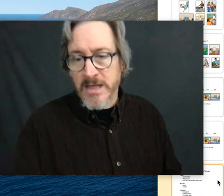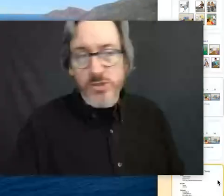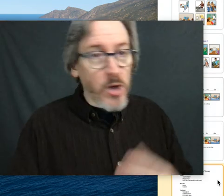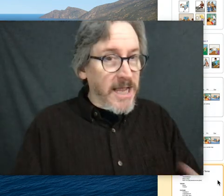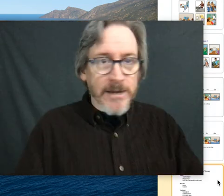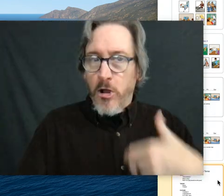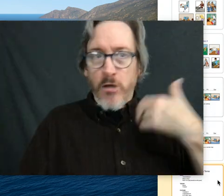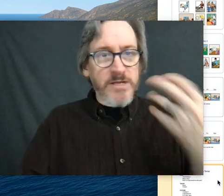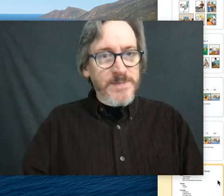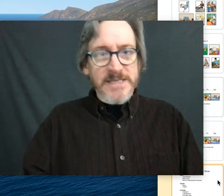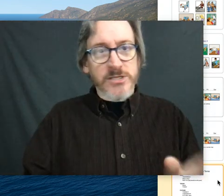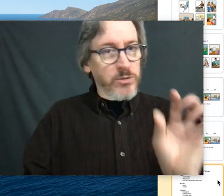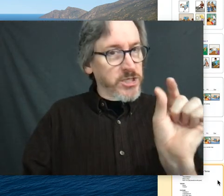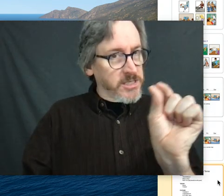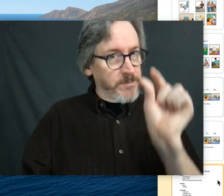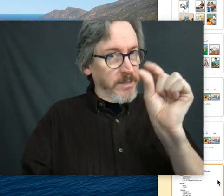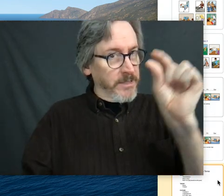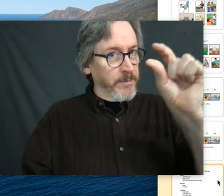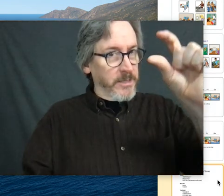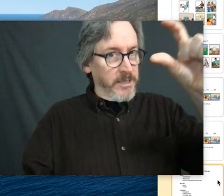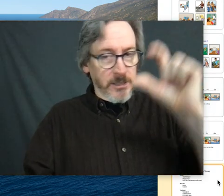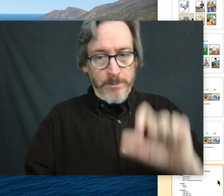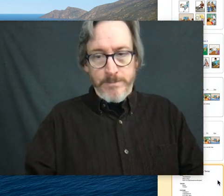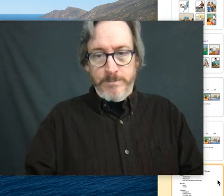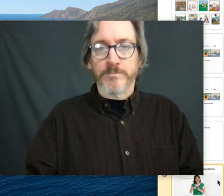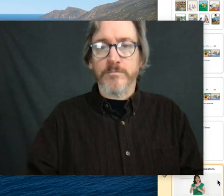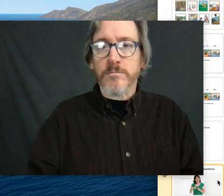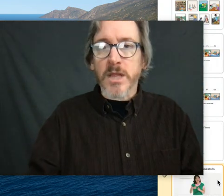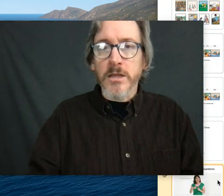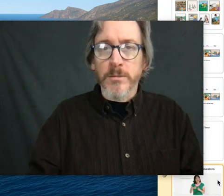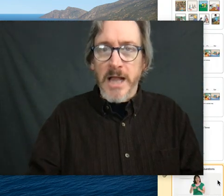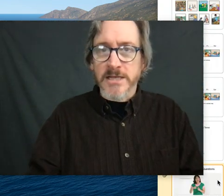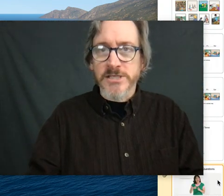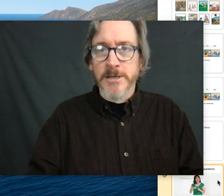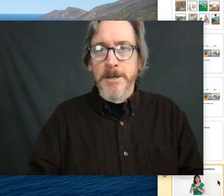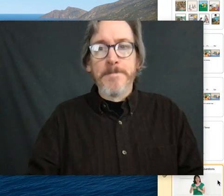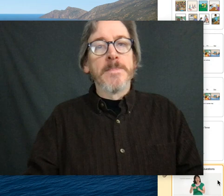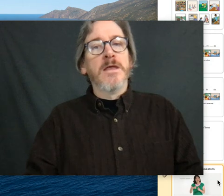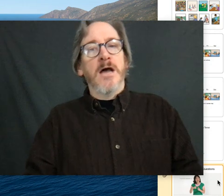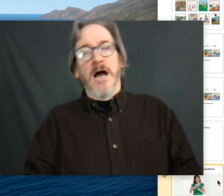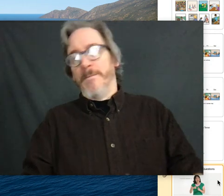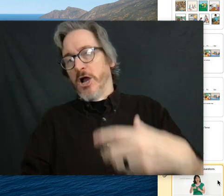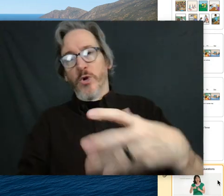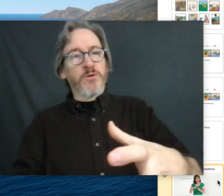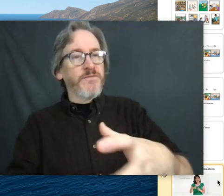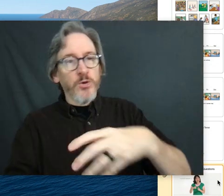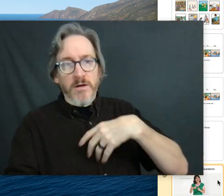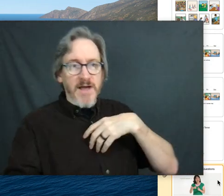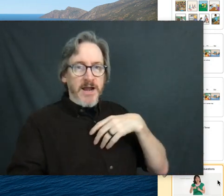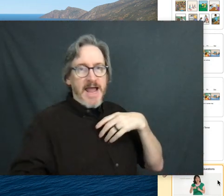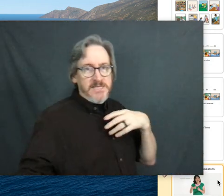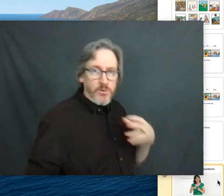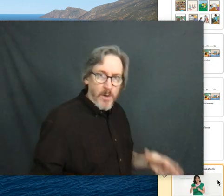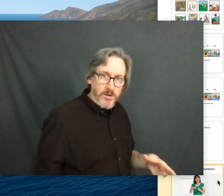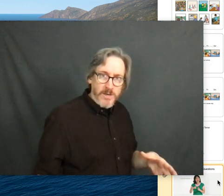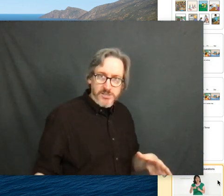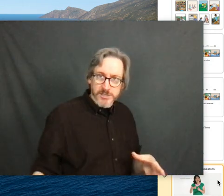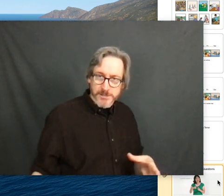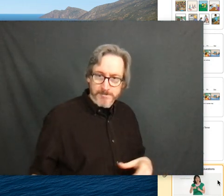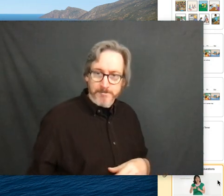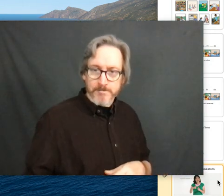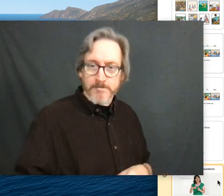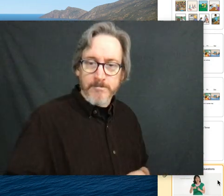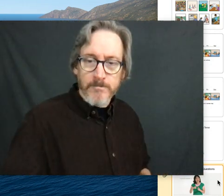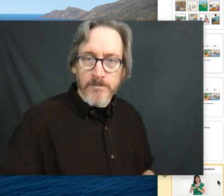Okay. So again, all these pieces were just building little blocks. A quick review of how to ask when